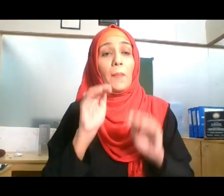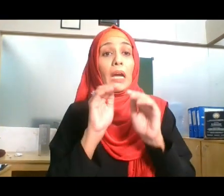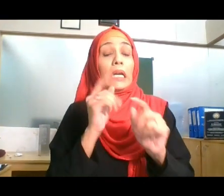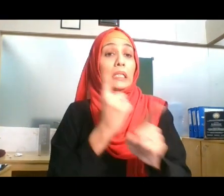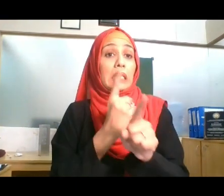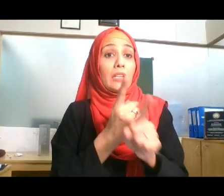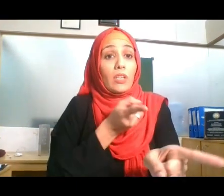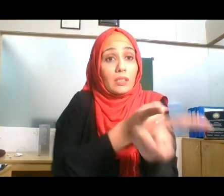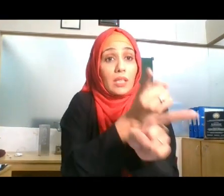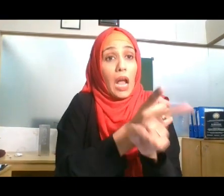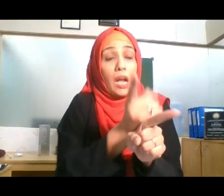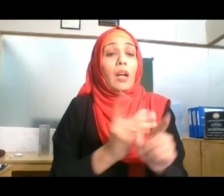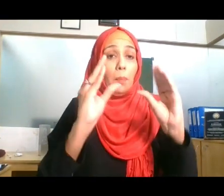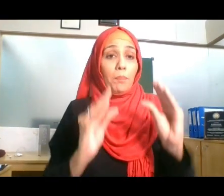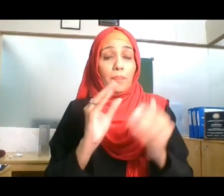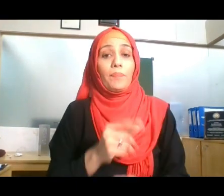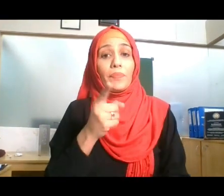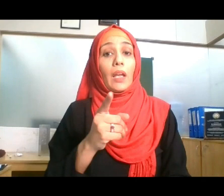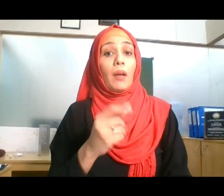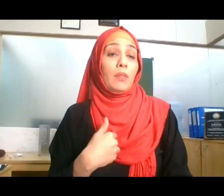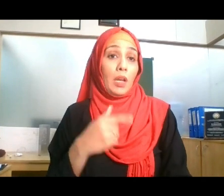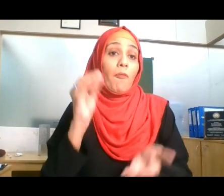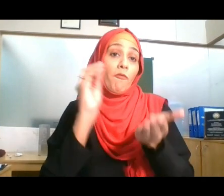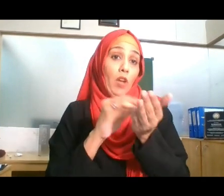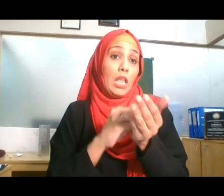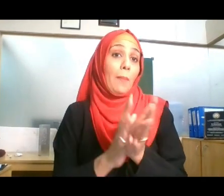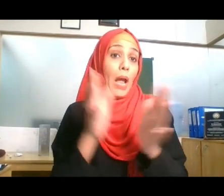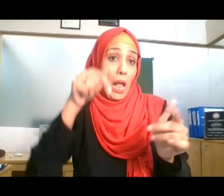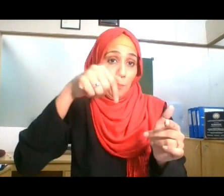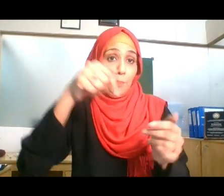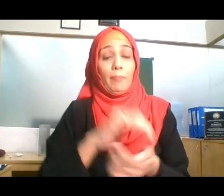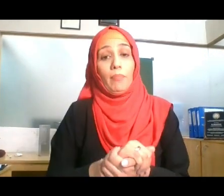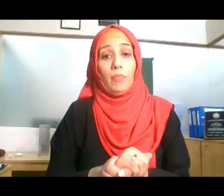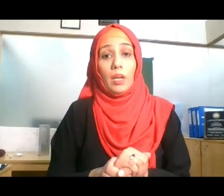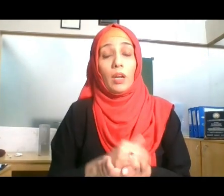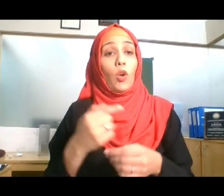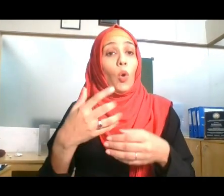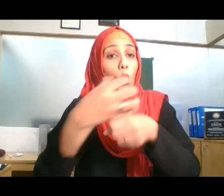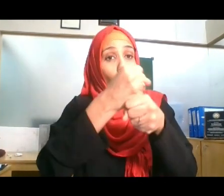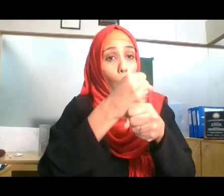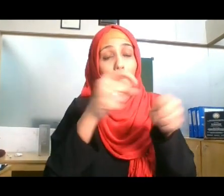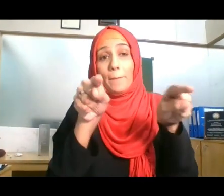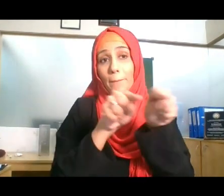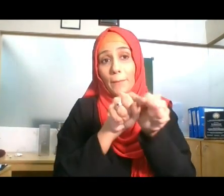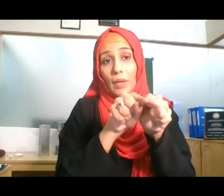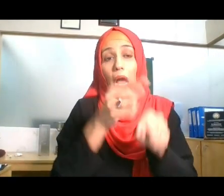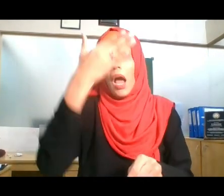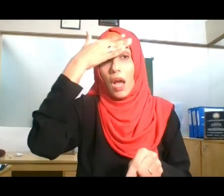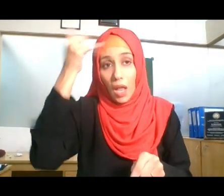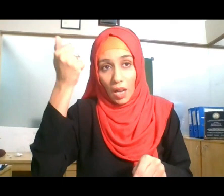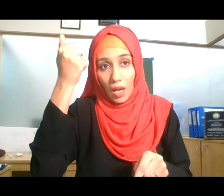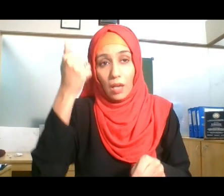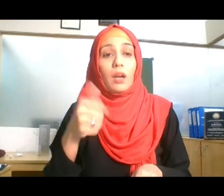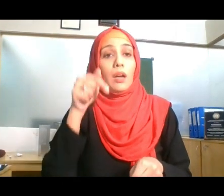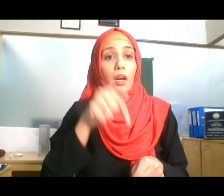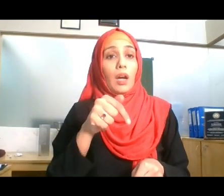preparation. We feel that this is a big opportunity with a group like this and the solutions that are coming up